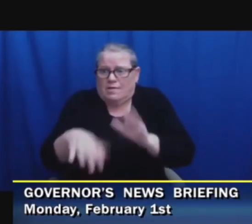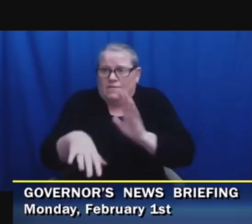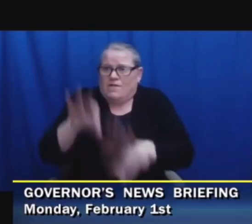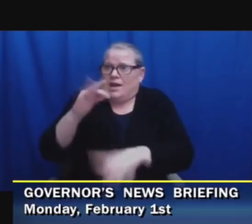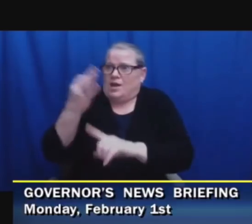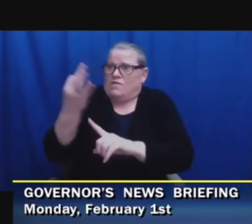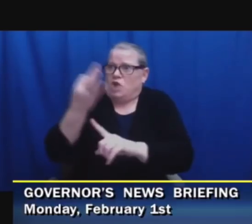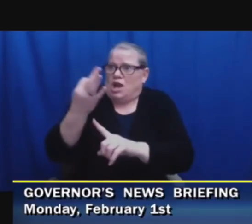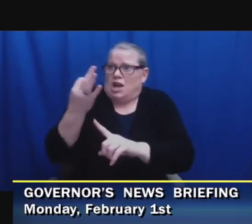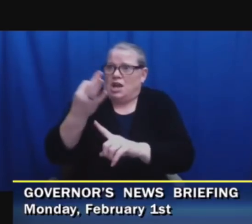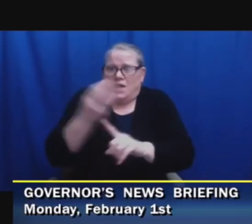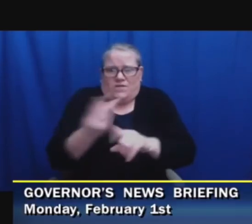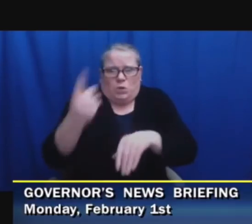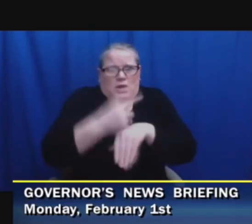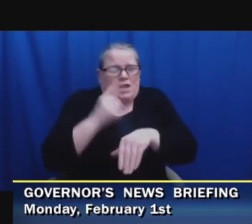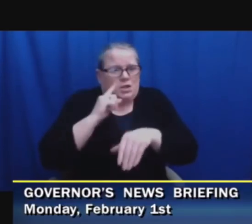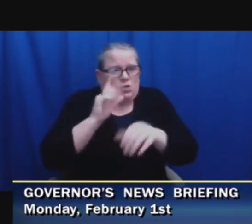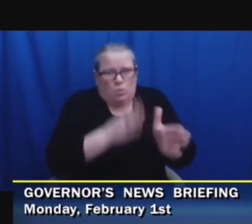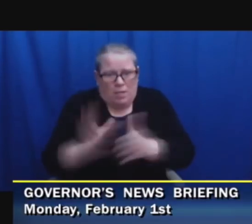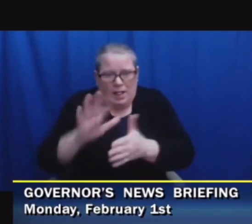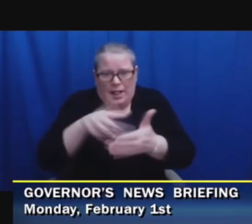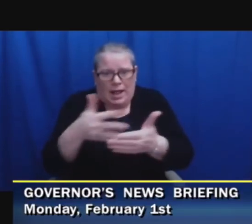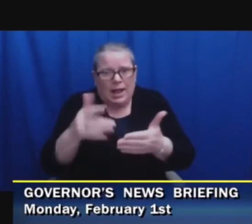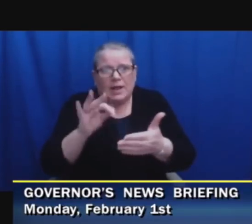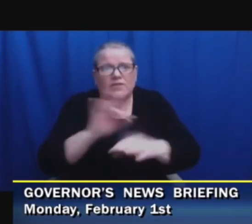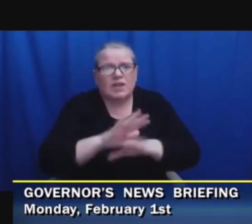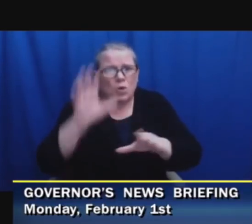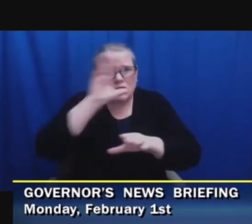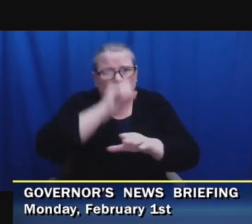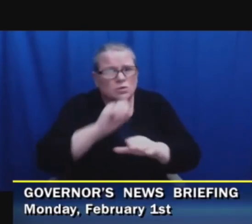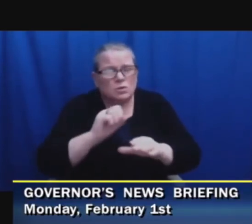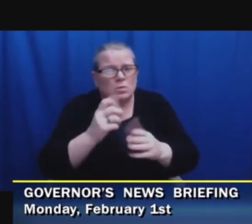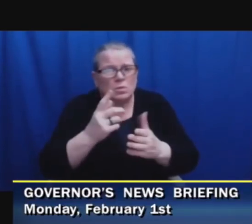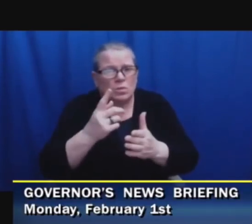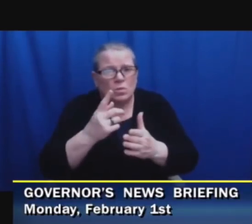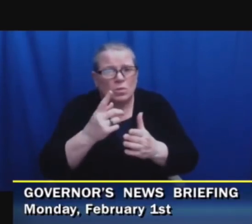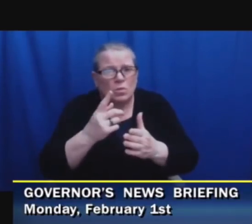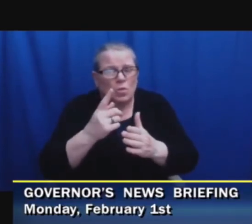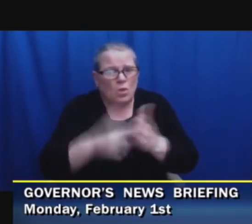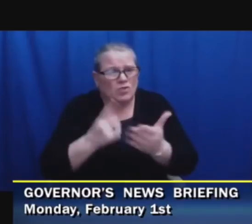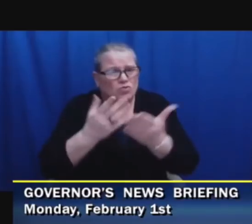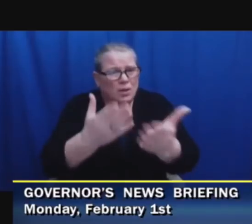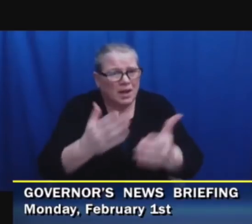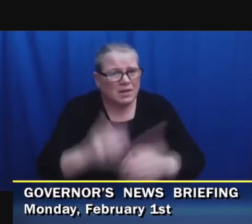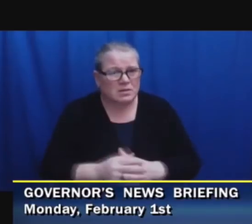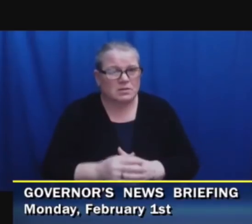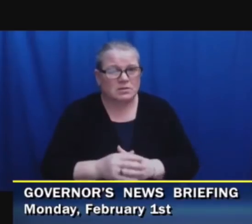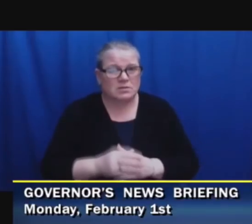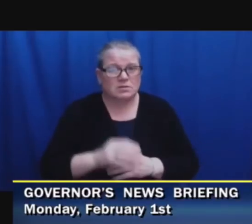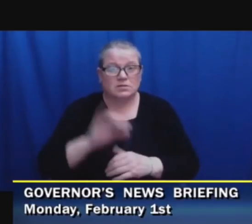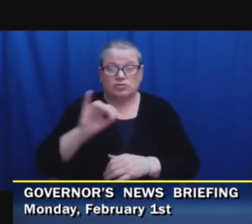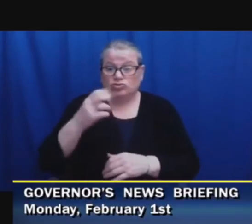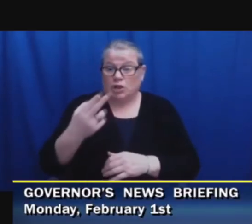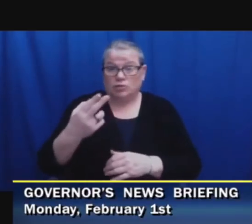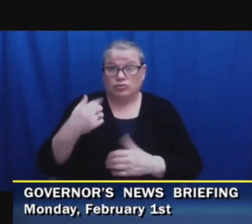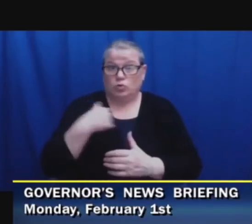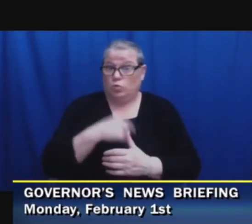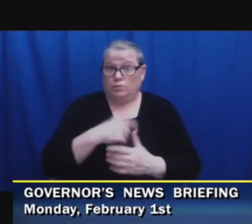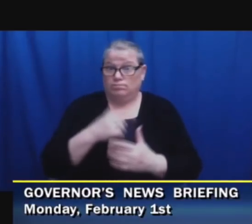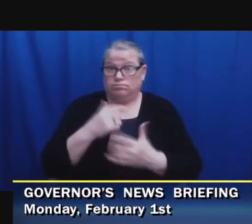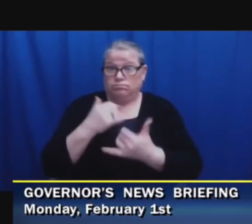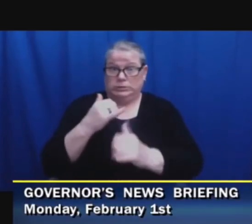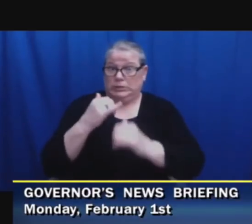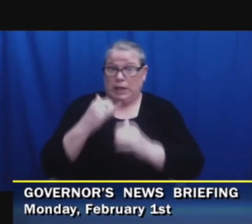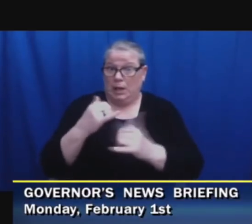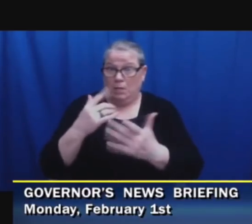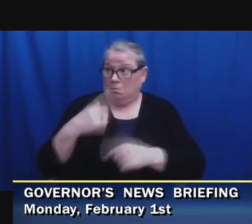what their allocation would be? Well, we've had to assume the same thing, Emily. I mean, keep in mind, up until this point, we haven't had